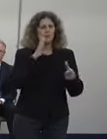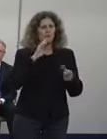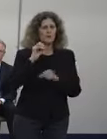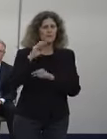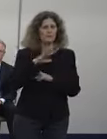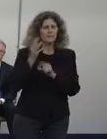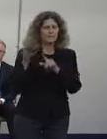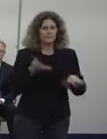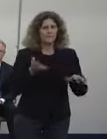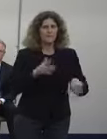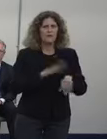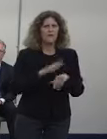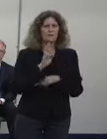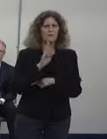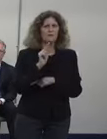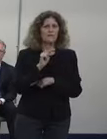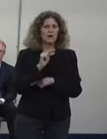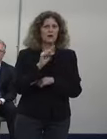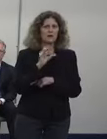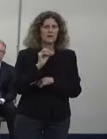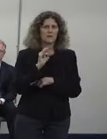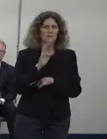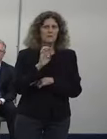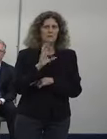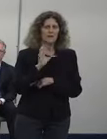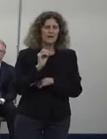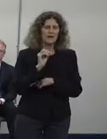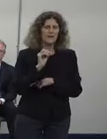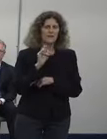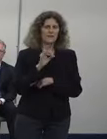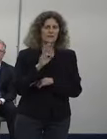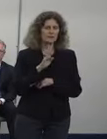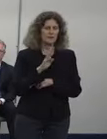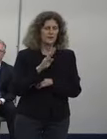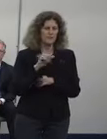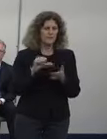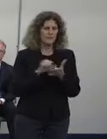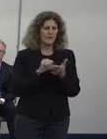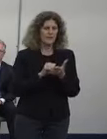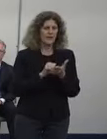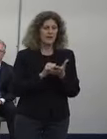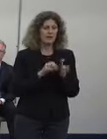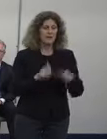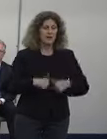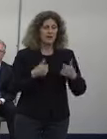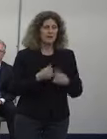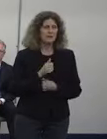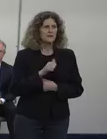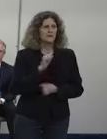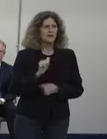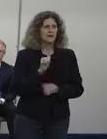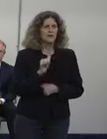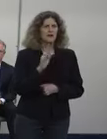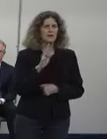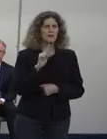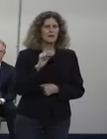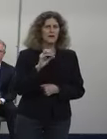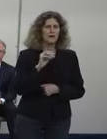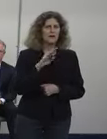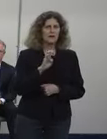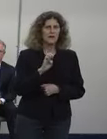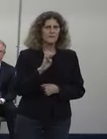page. The handle for the Buncombe County Government Facebook page is @BuncombeGov, and